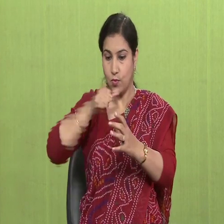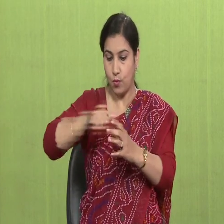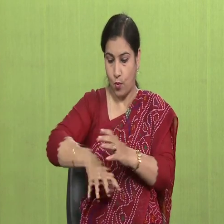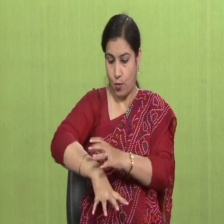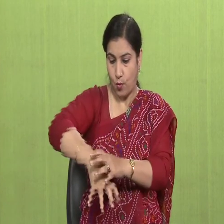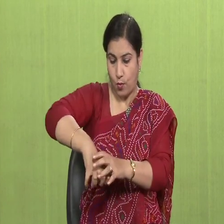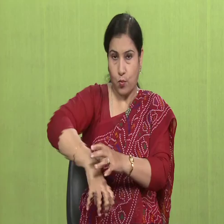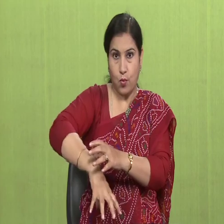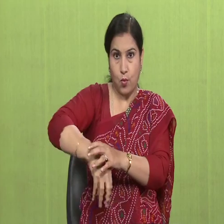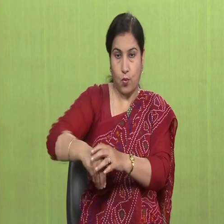into the air